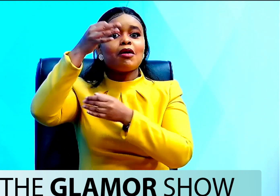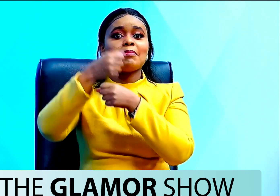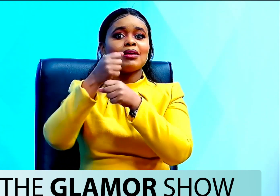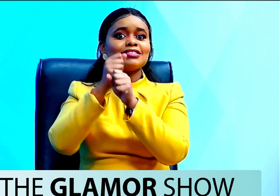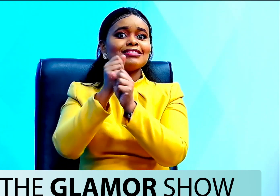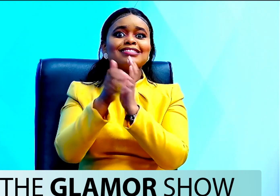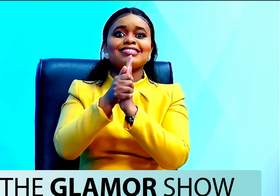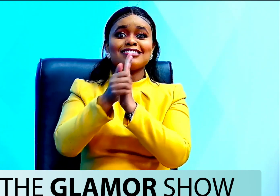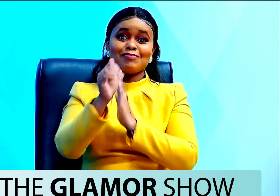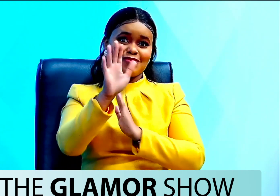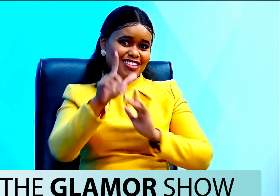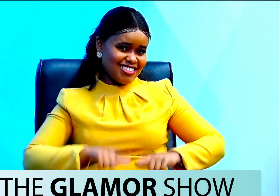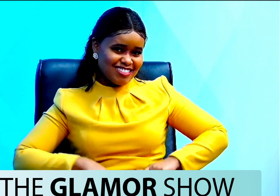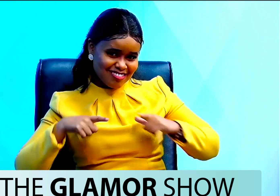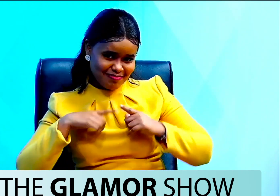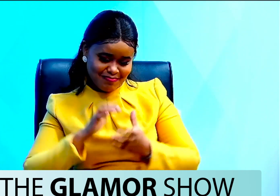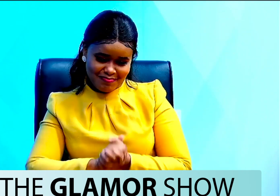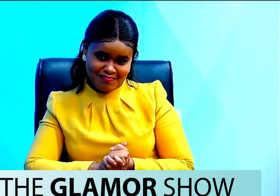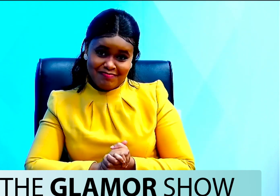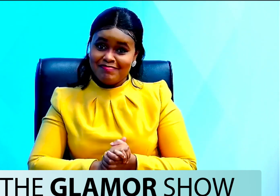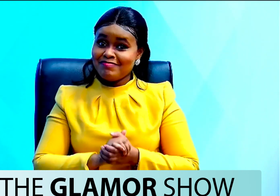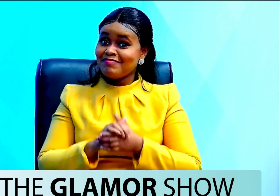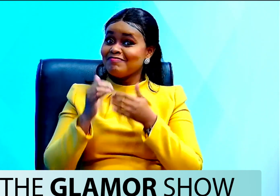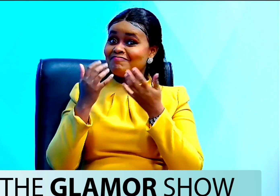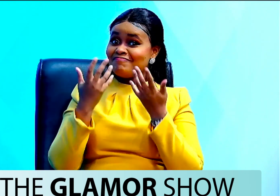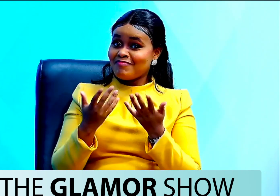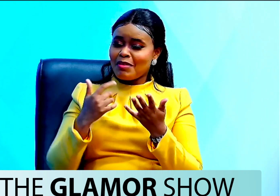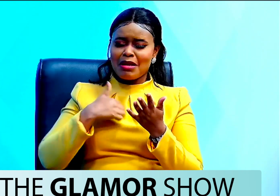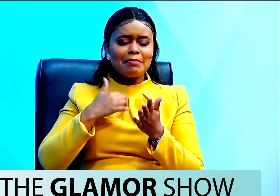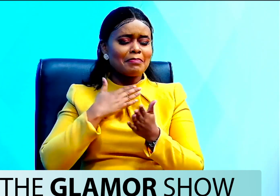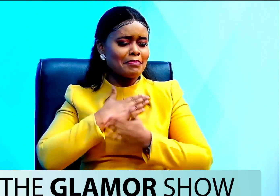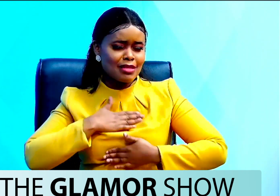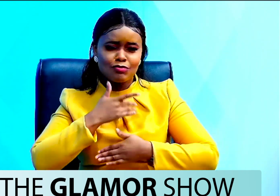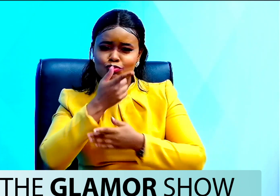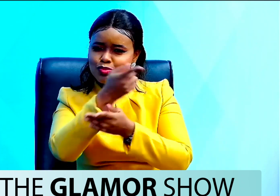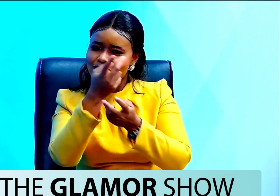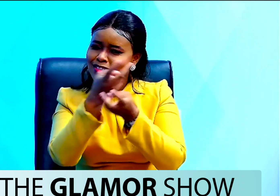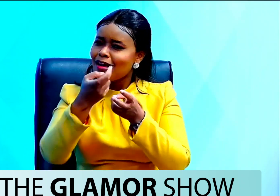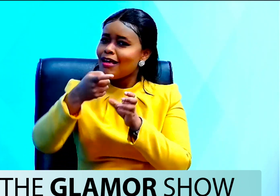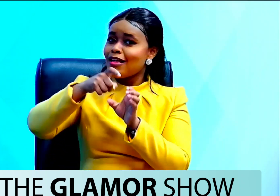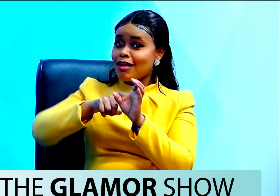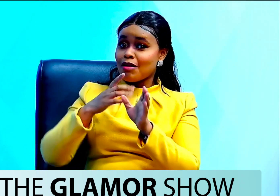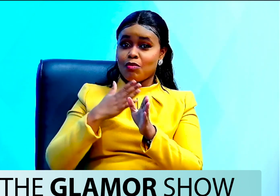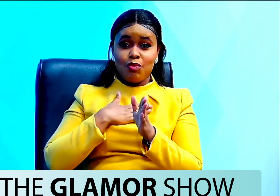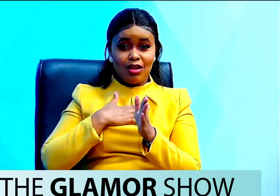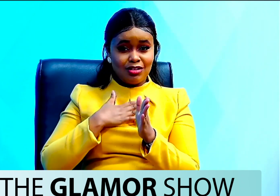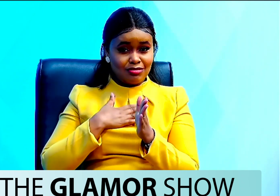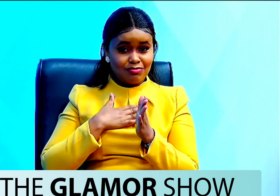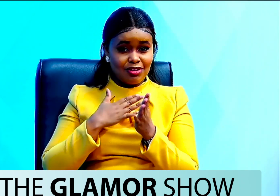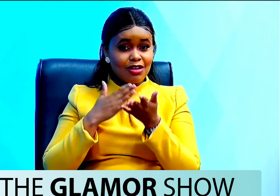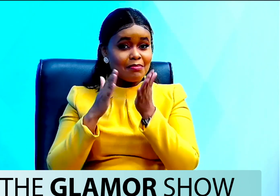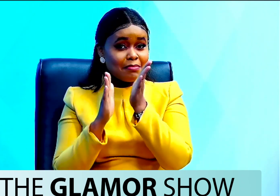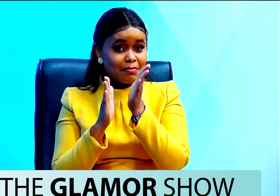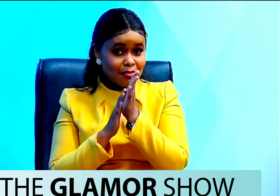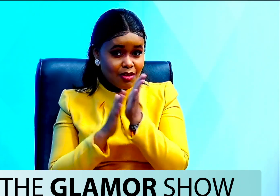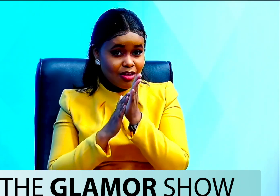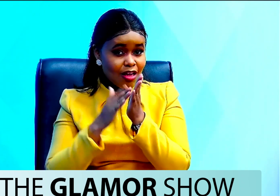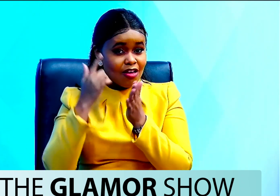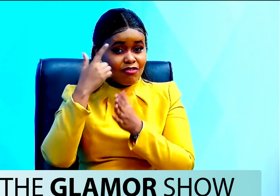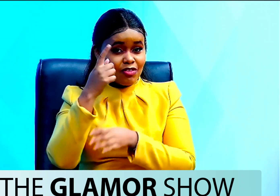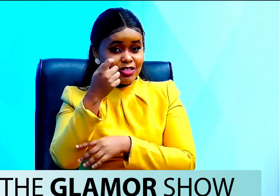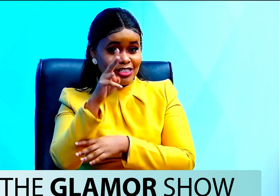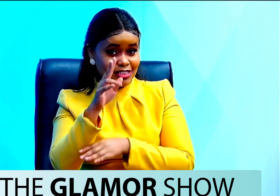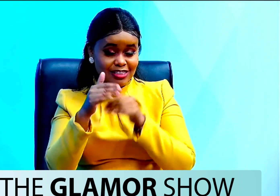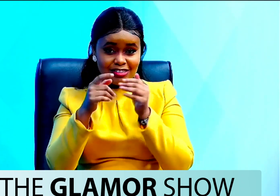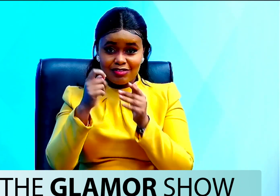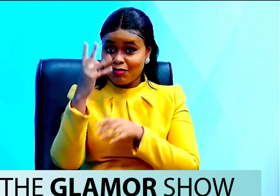too. I hope you get to join us each and every time and you learn new things which are going to be very helpful for you in the future.